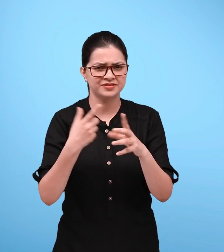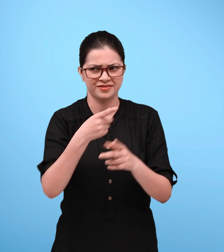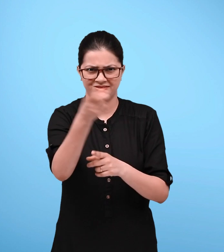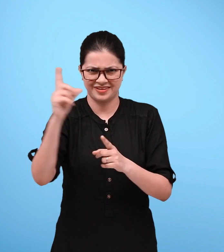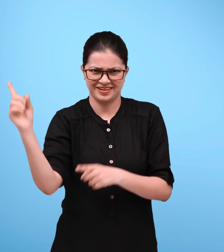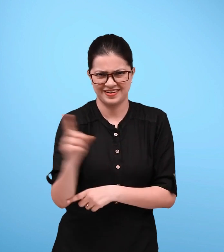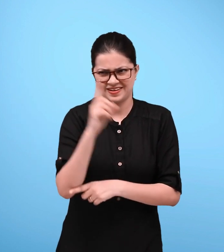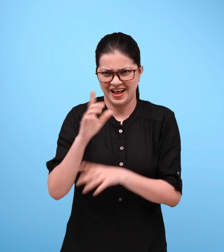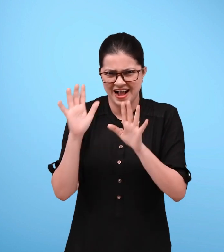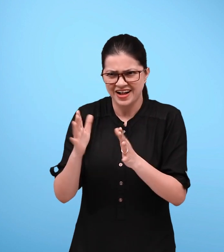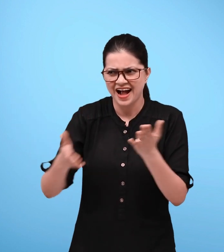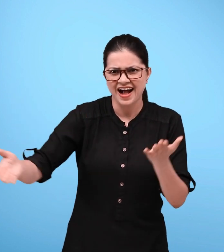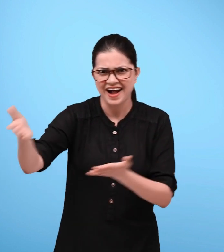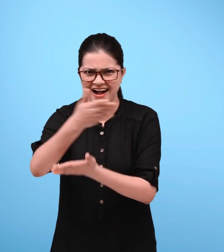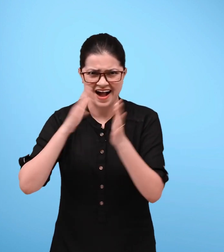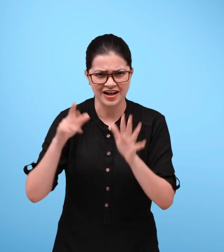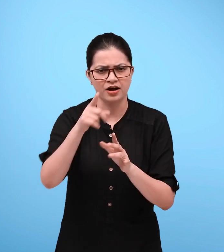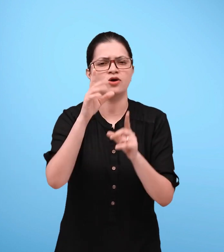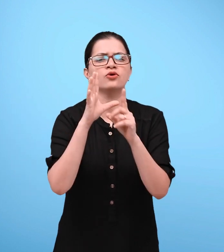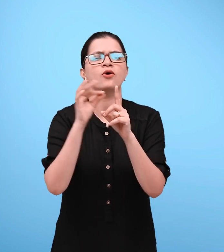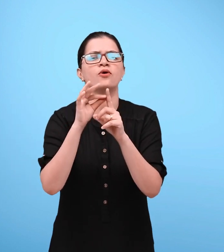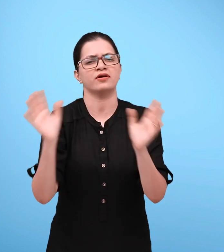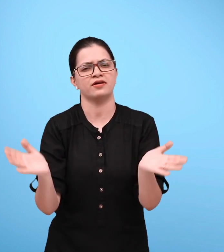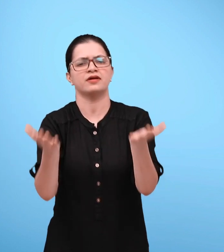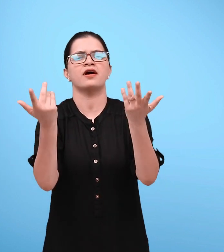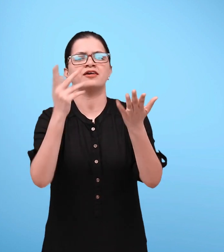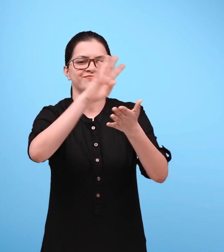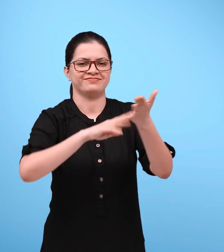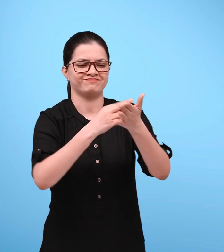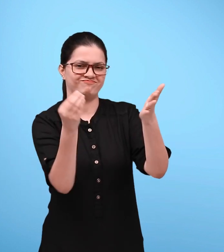Record all observations in table 10.3.